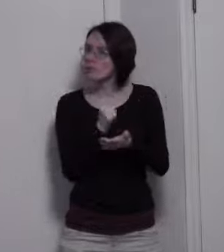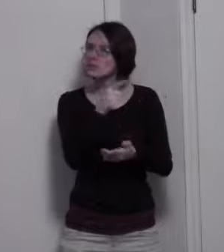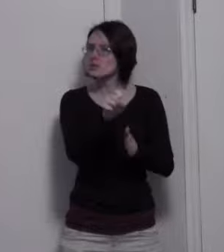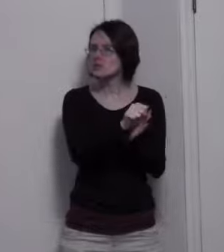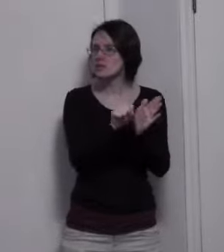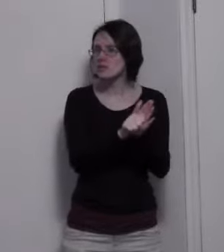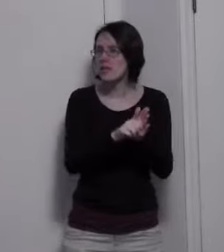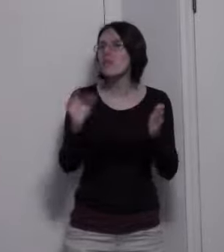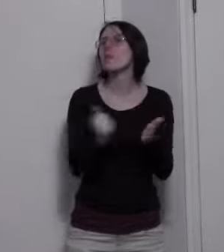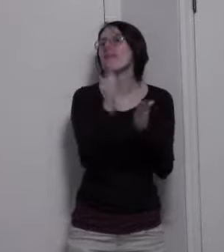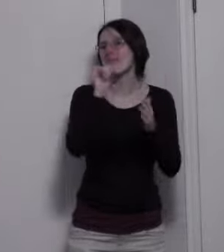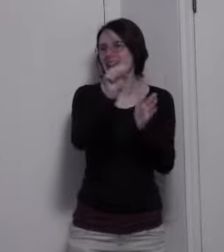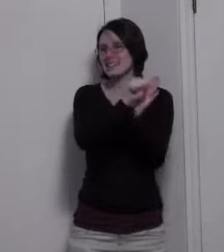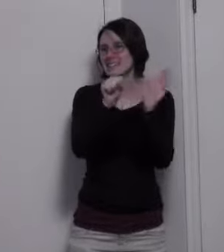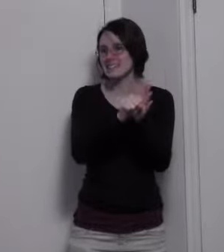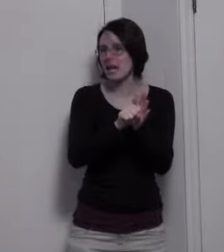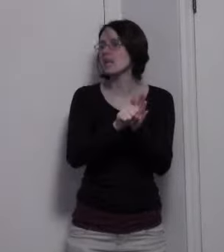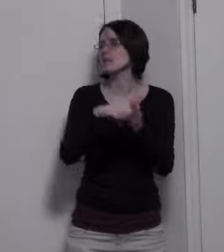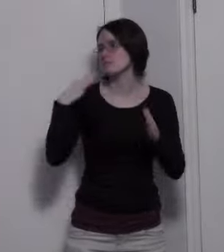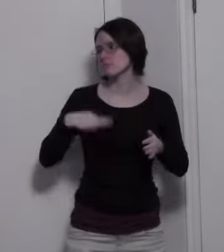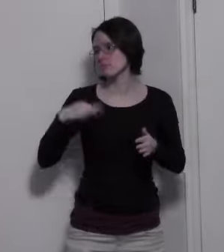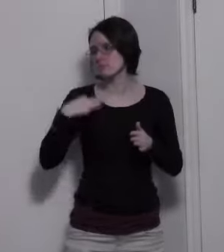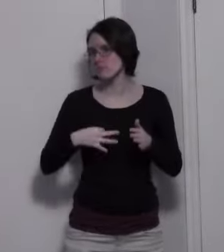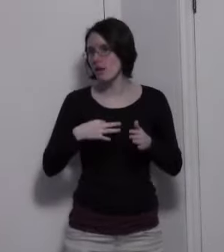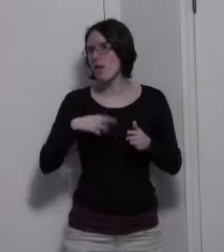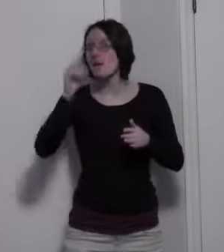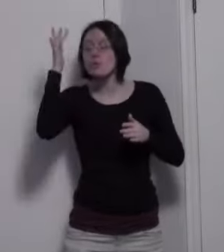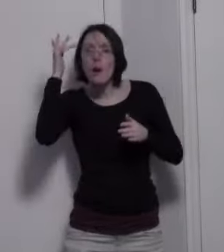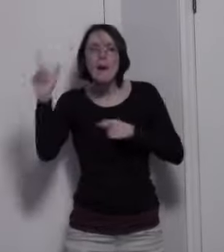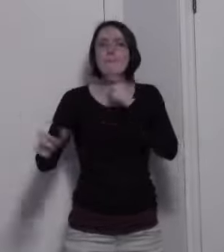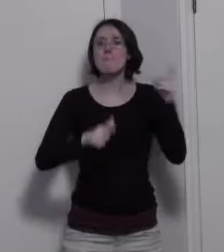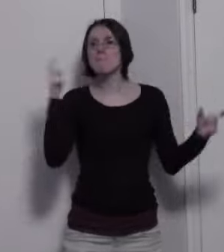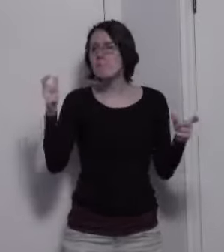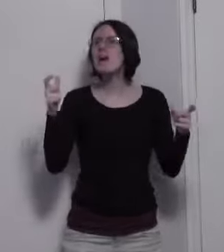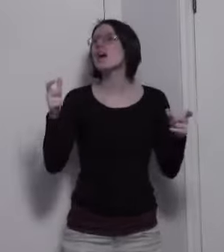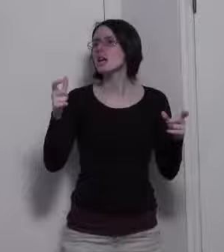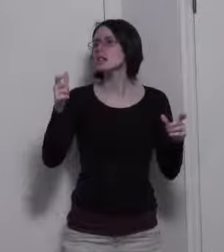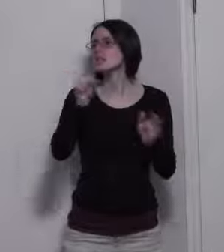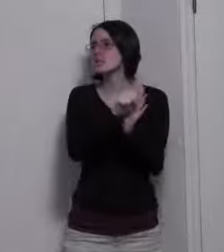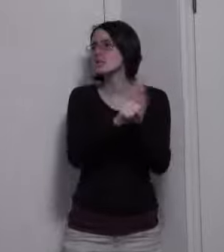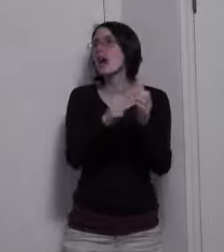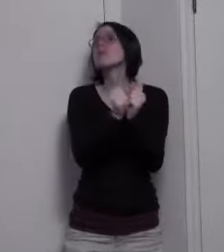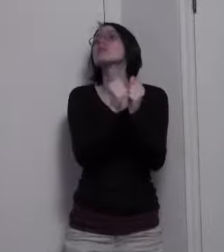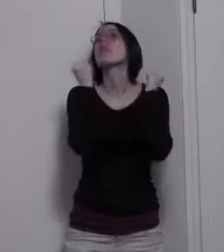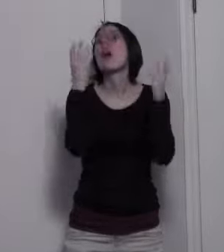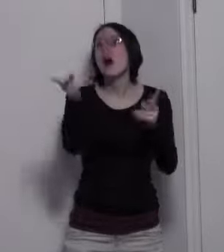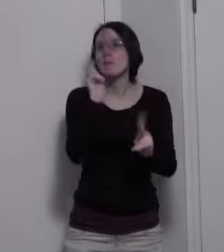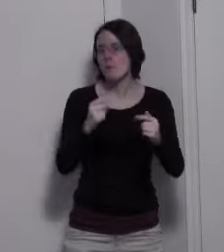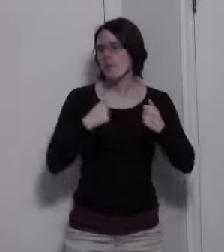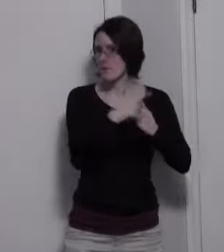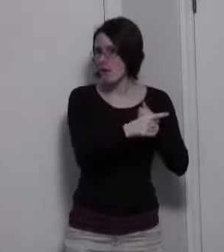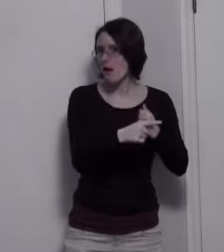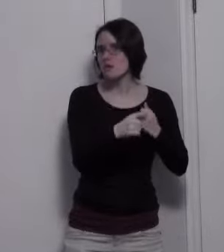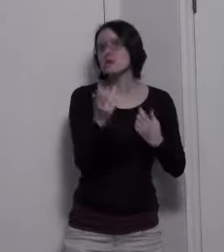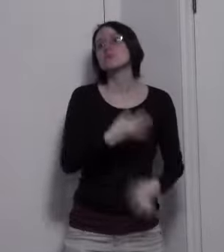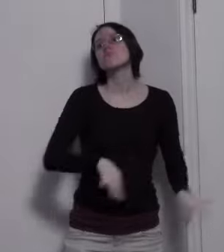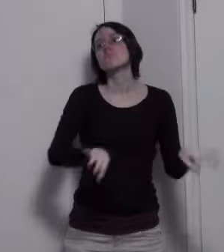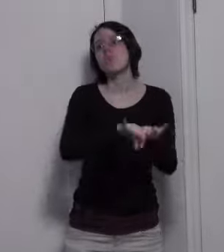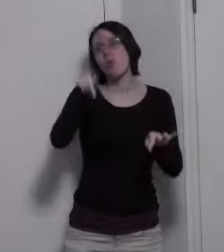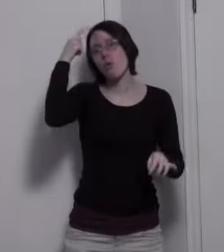that state's number of electors. That's why big, populous states can be so important to candidates. Their electors add up